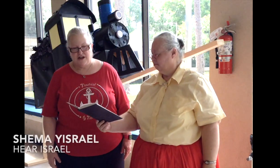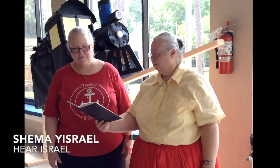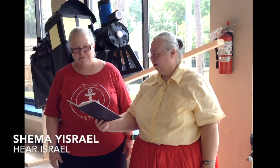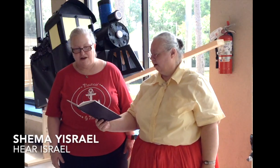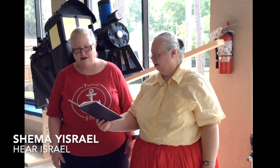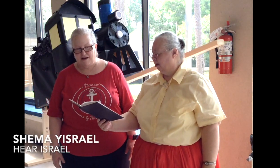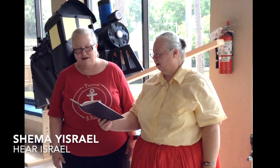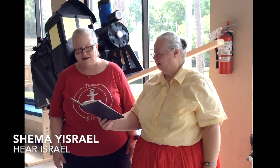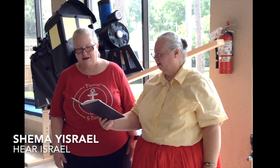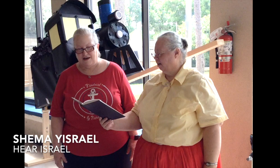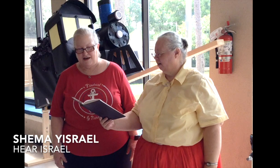Shema